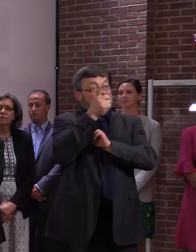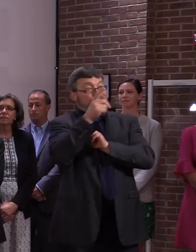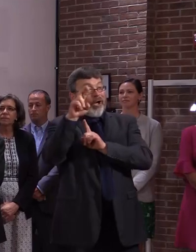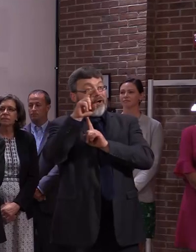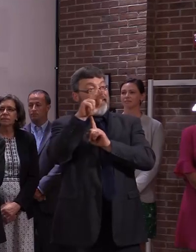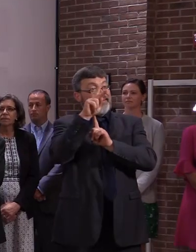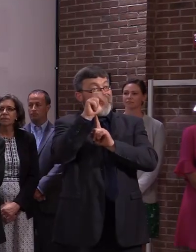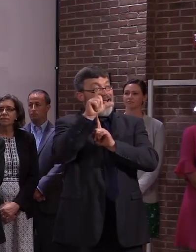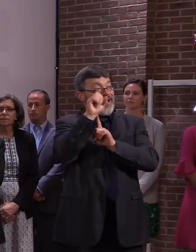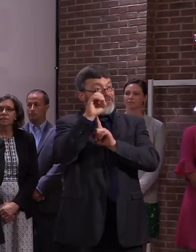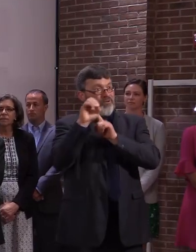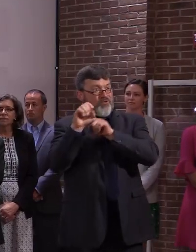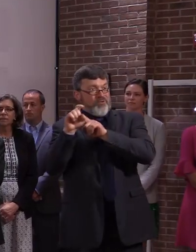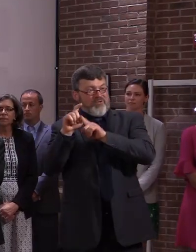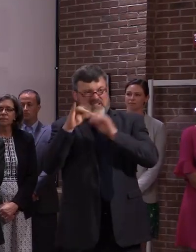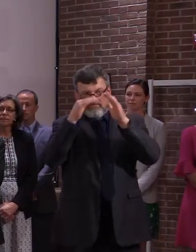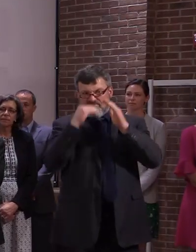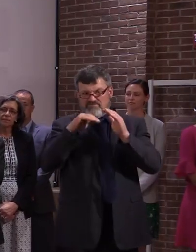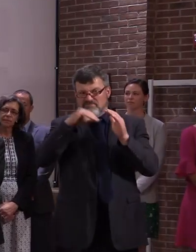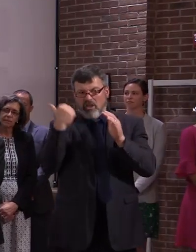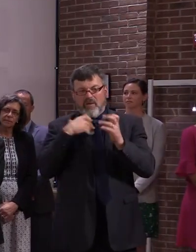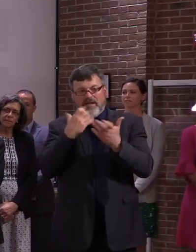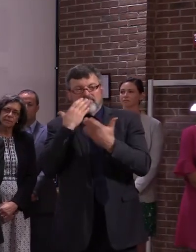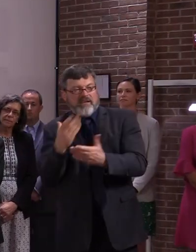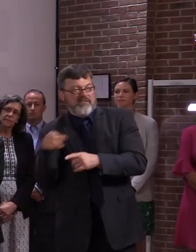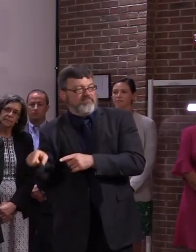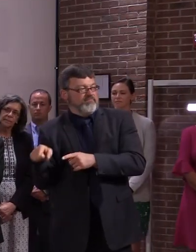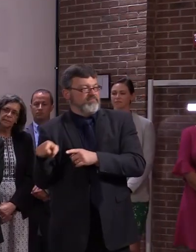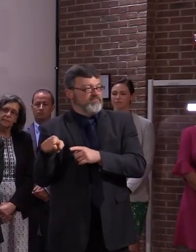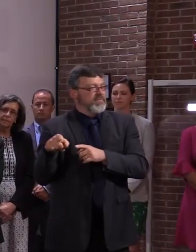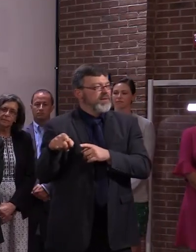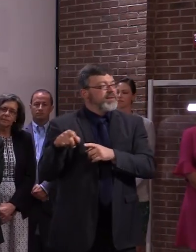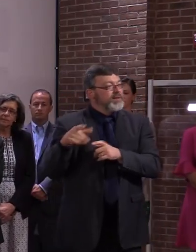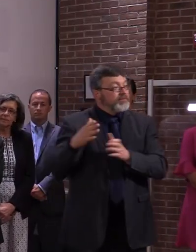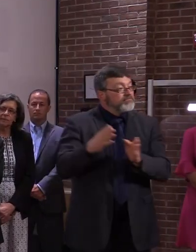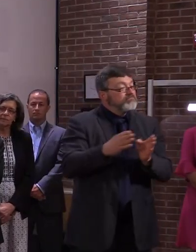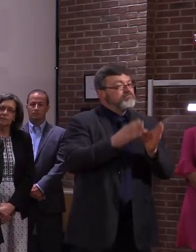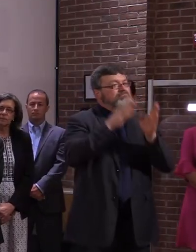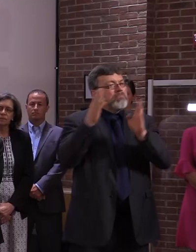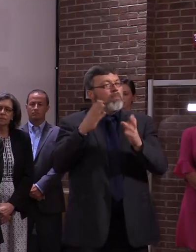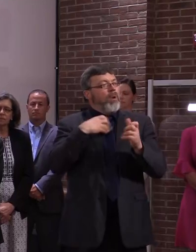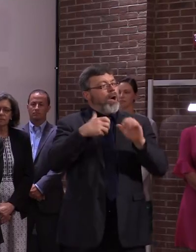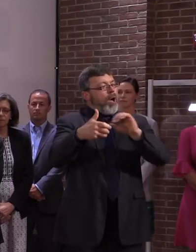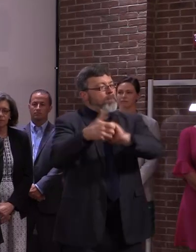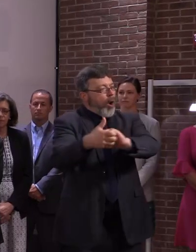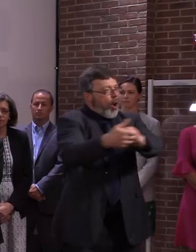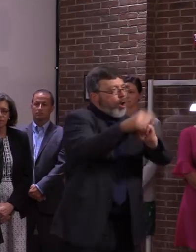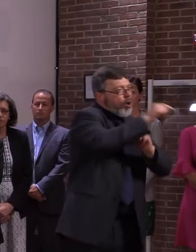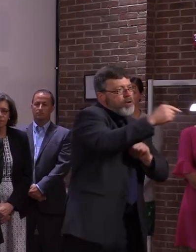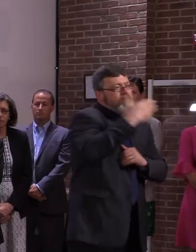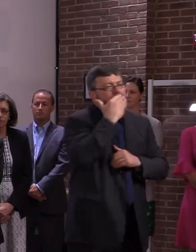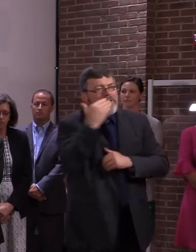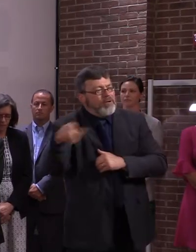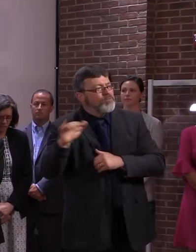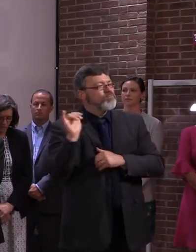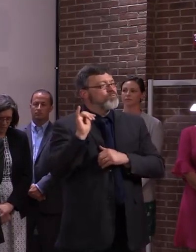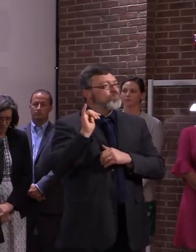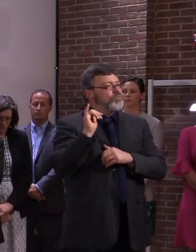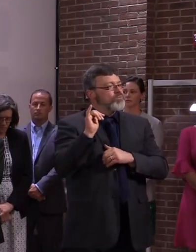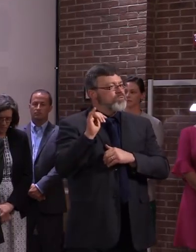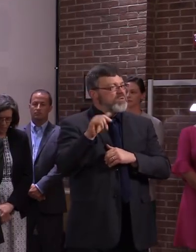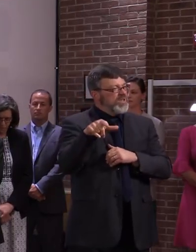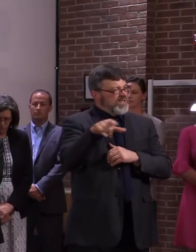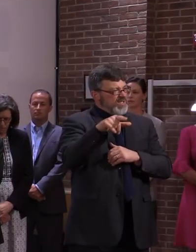I want to also thank our many partners, all of whom continue to be instrumental in this very